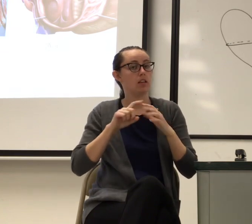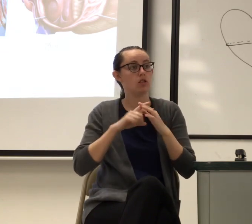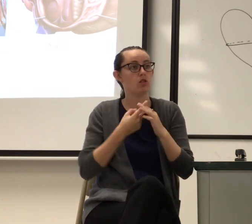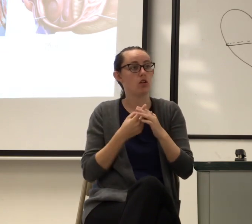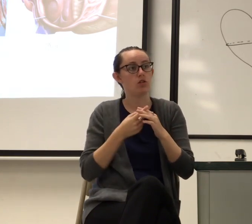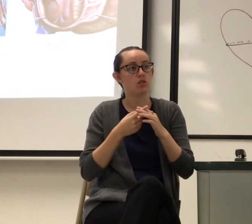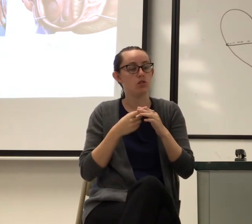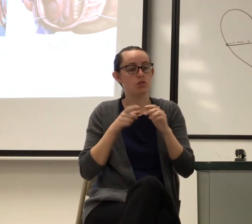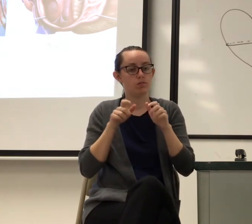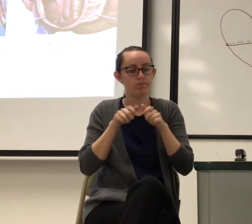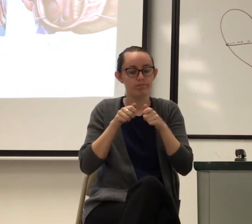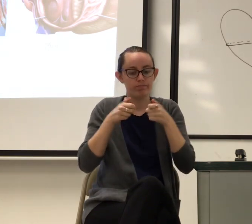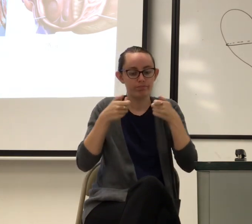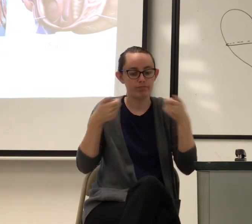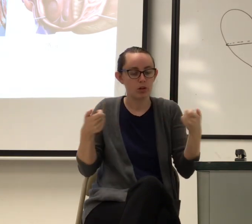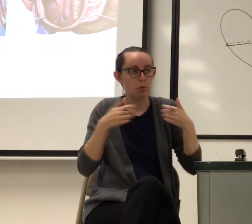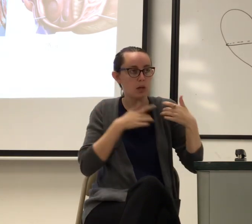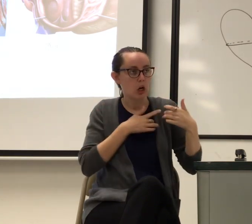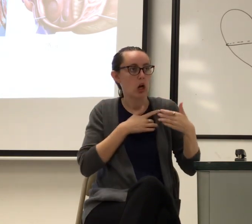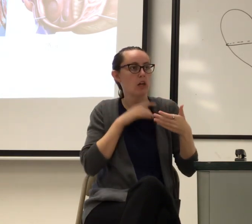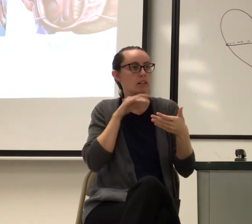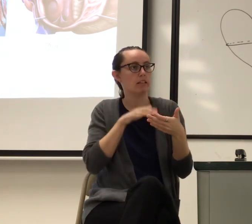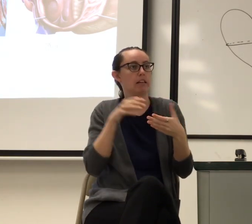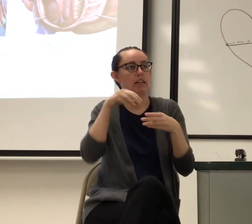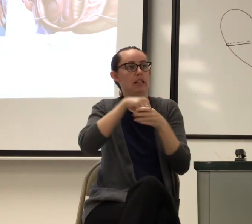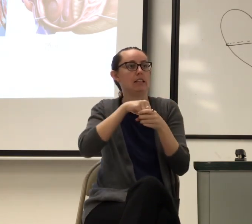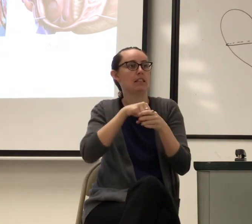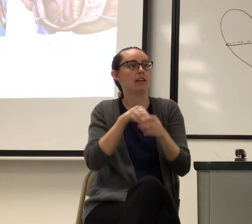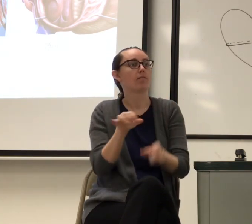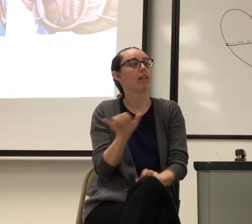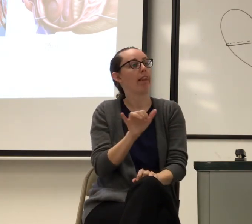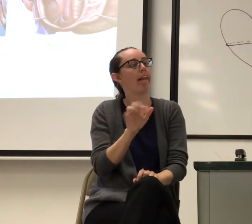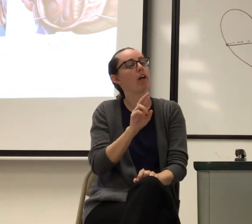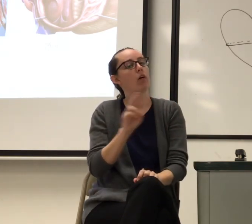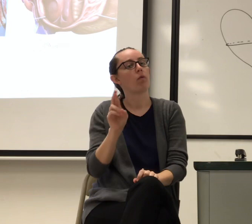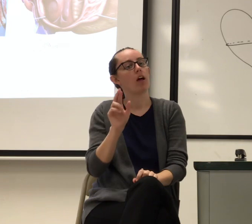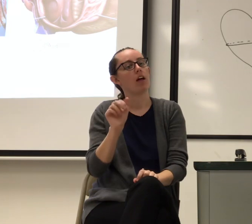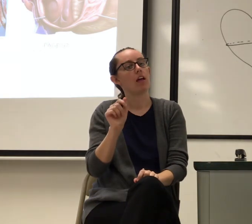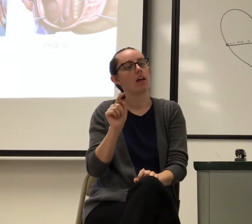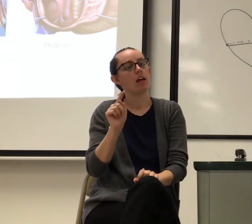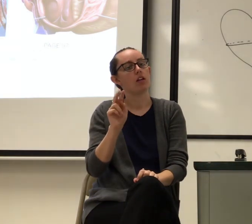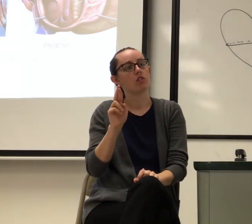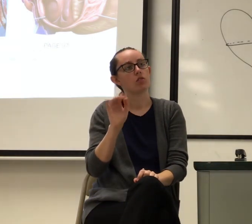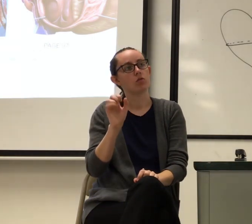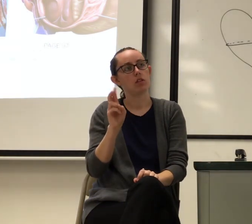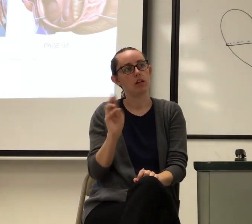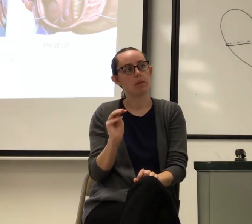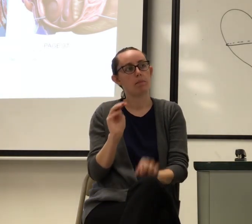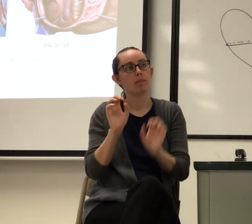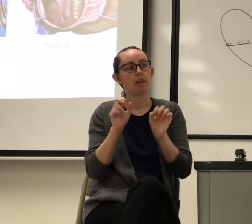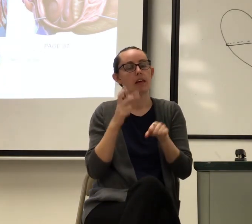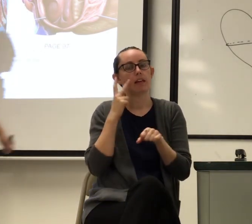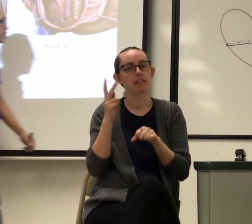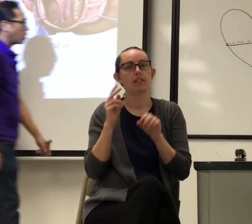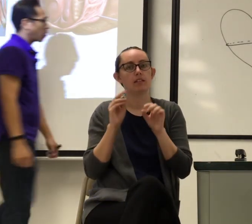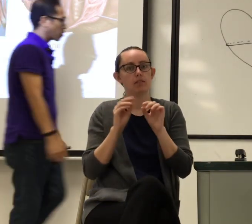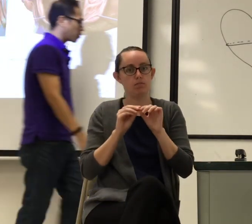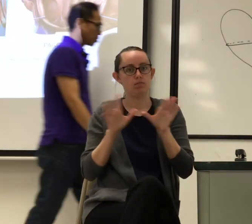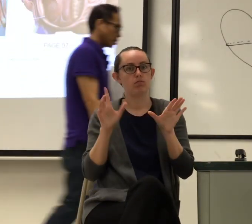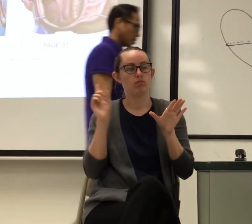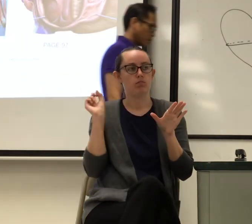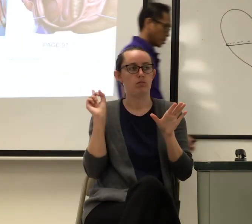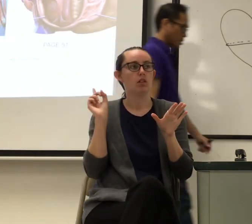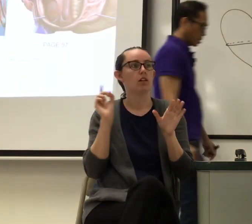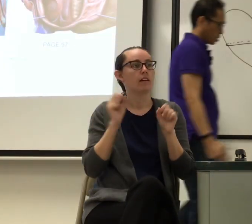internal features. Like the right atrium. The pictures show the right atrium exposed, and what you can see on the inside